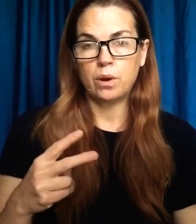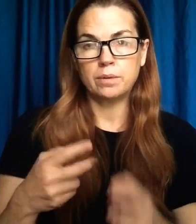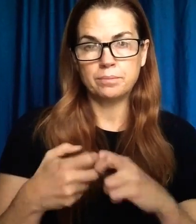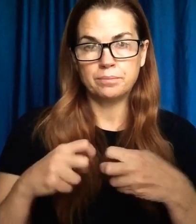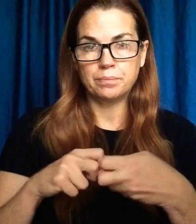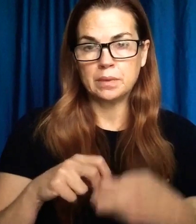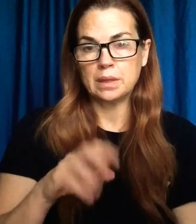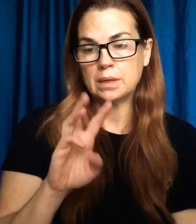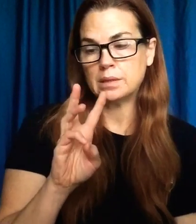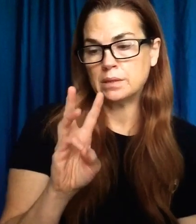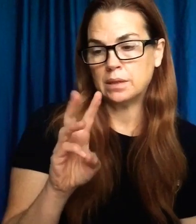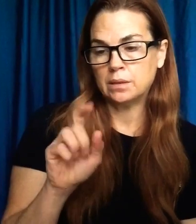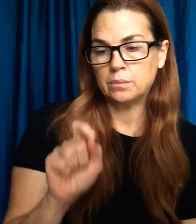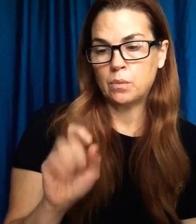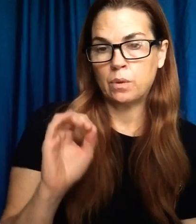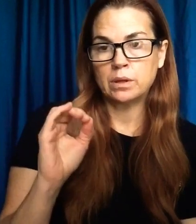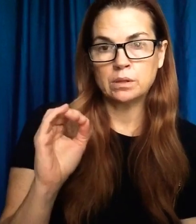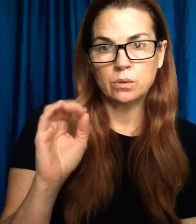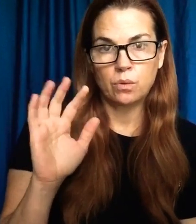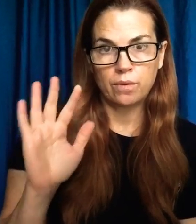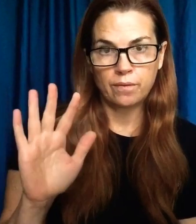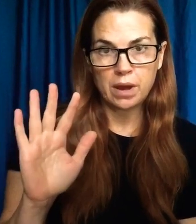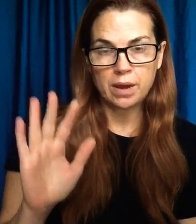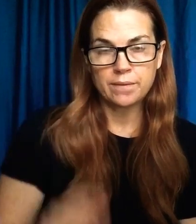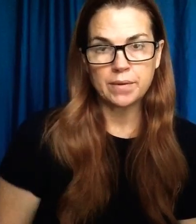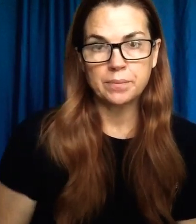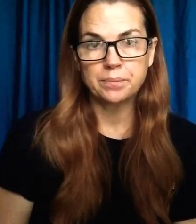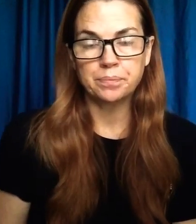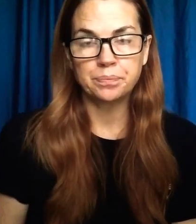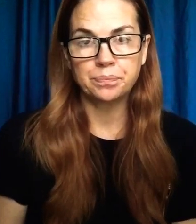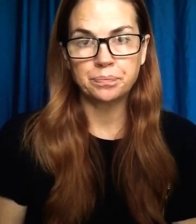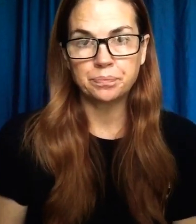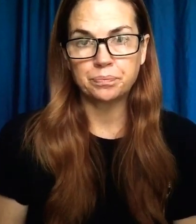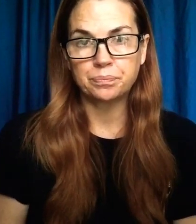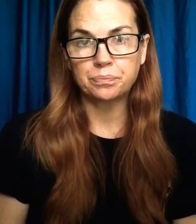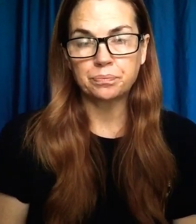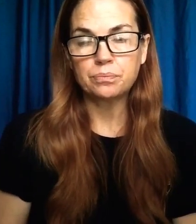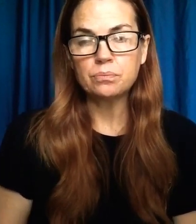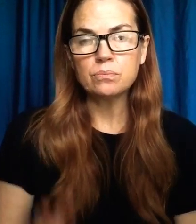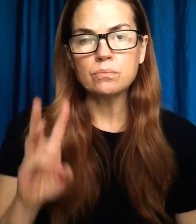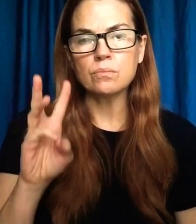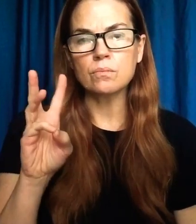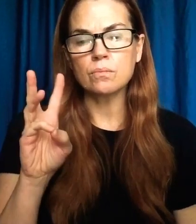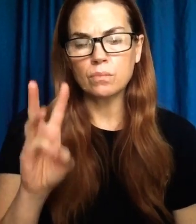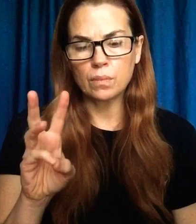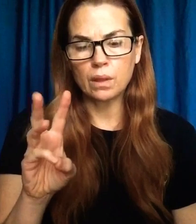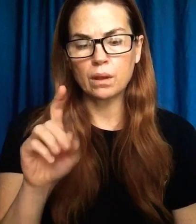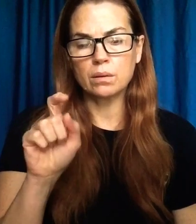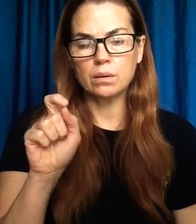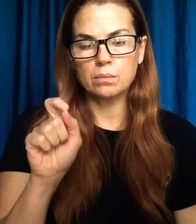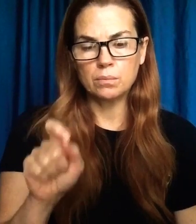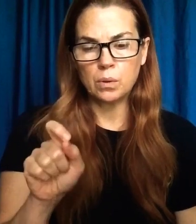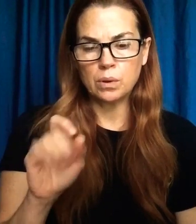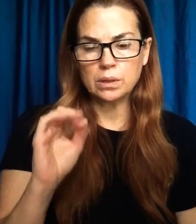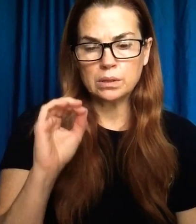answer. Okay, now looking at the second one, I have 6.05, so I'm going to get to where I can write again.